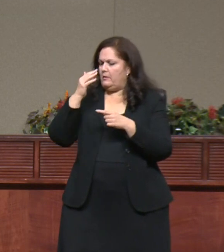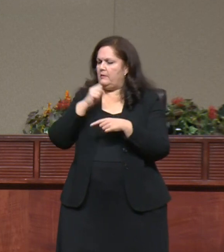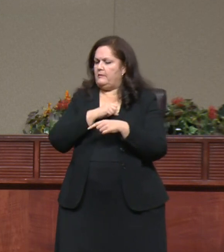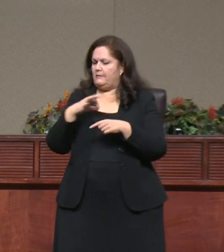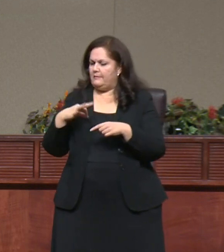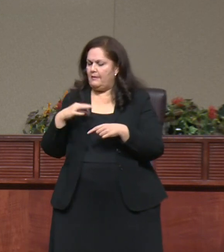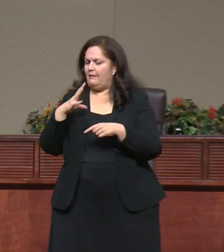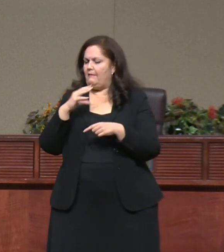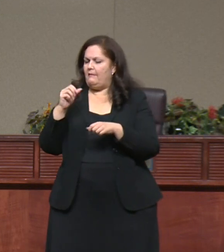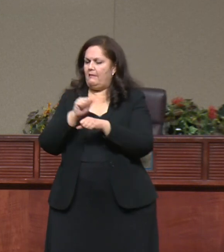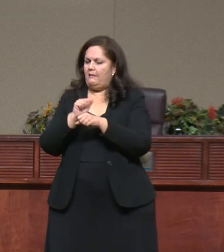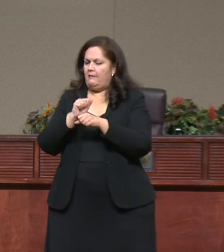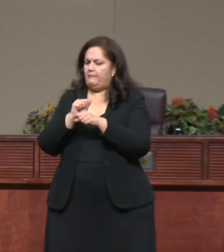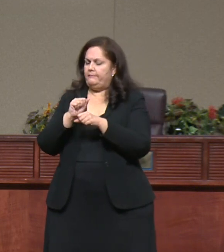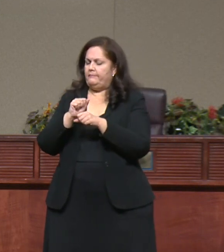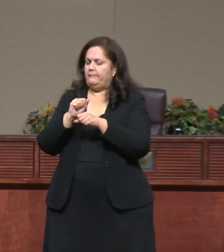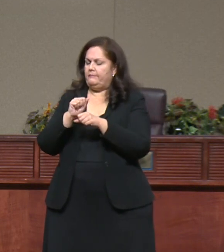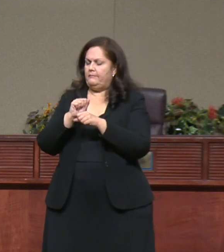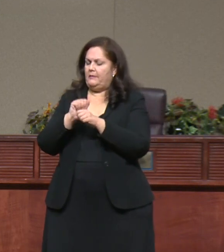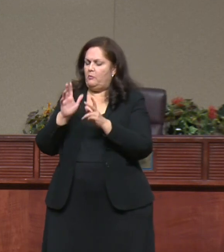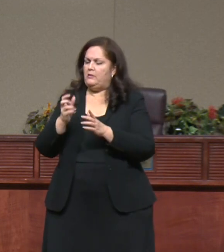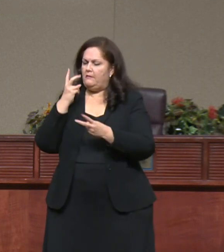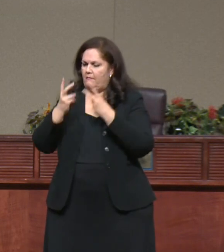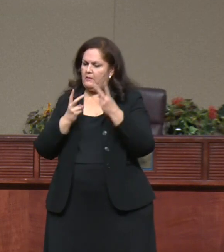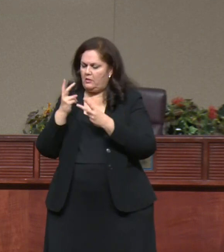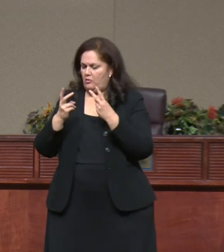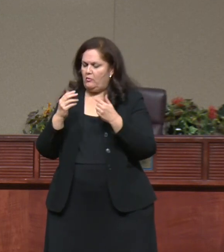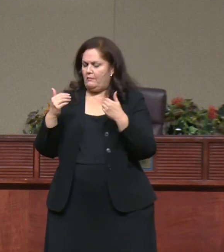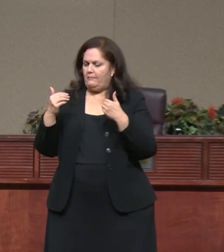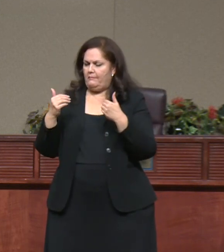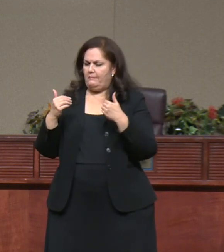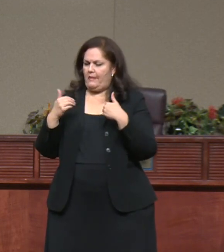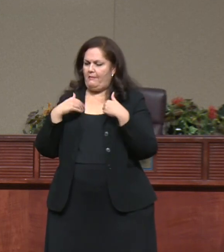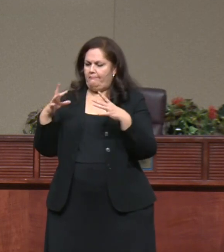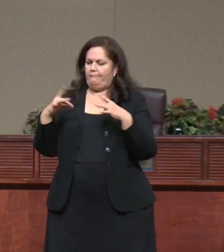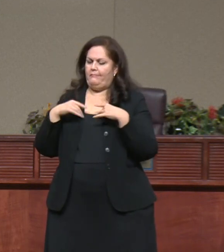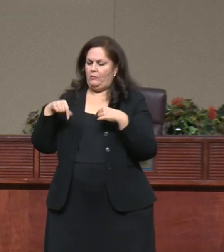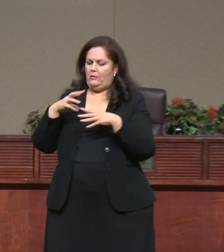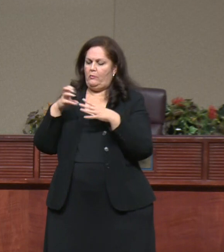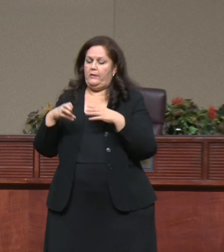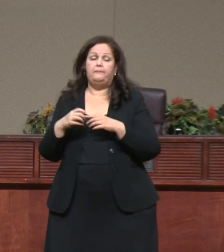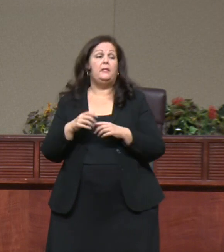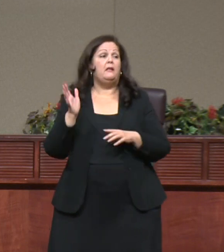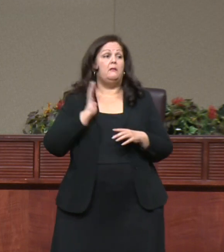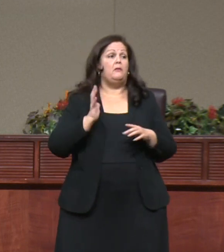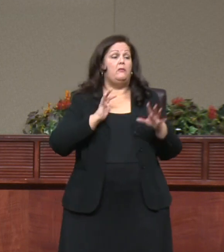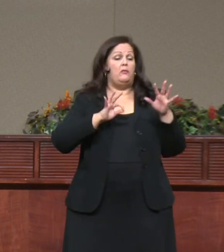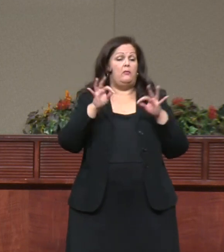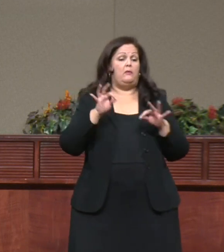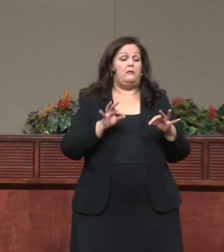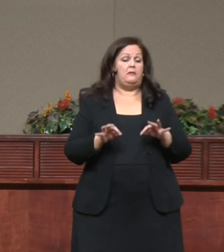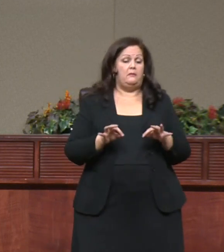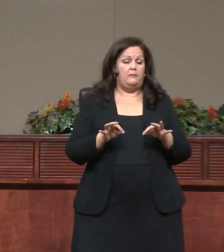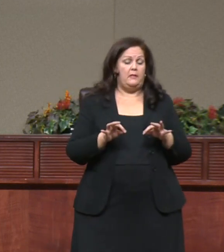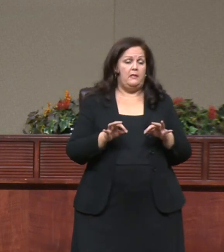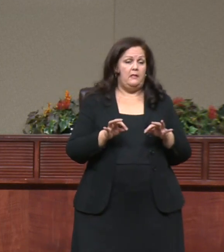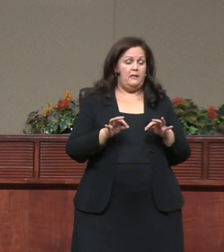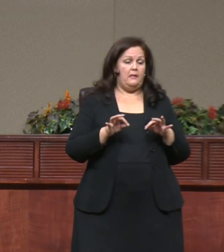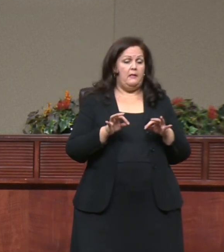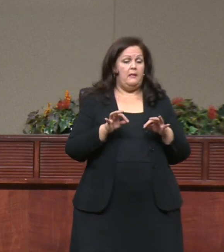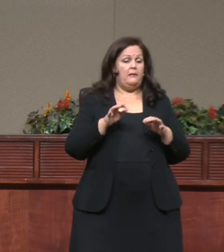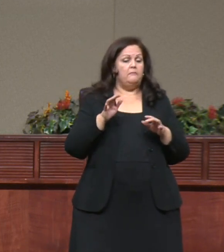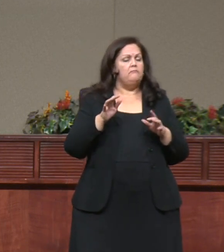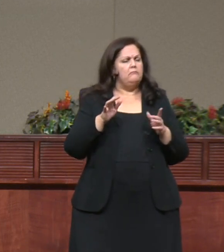tested positive from this Labor Day weekend? So we have said before, it's not that we haven't had